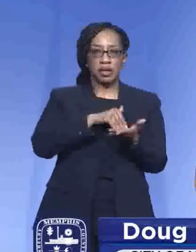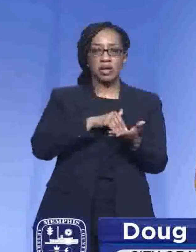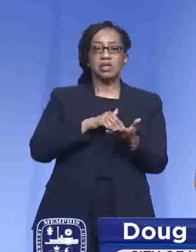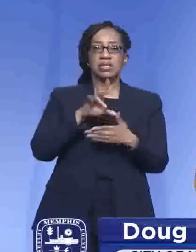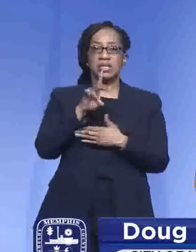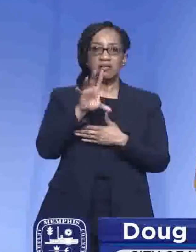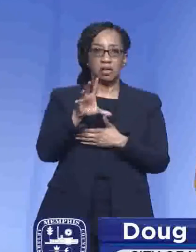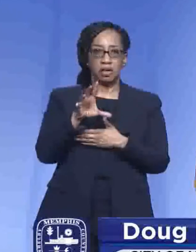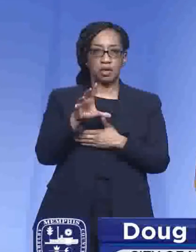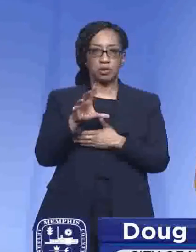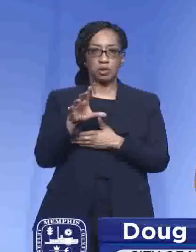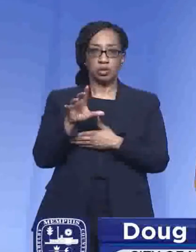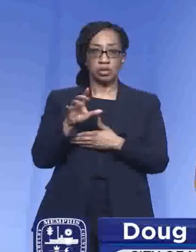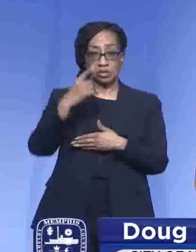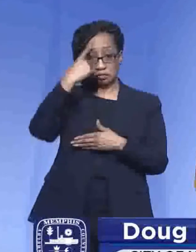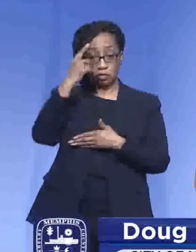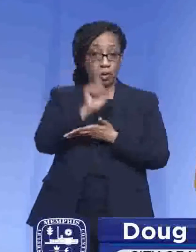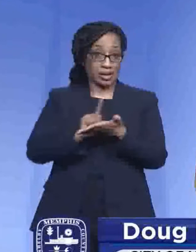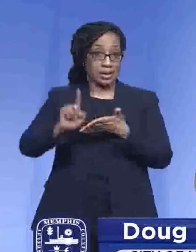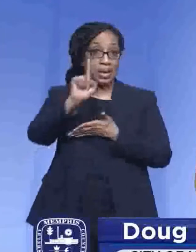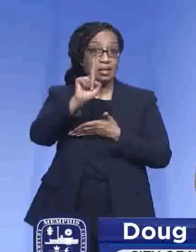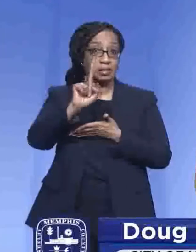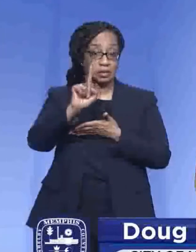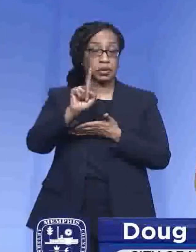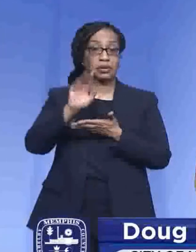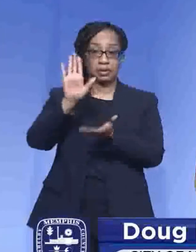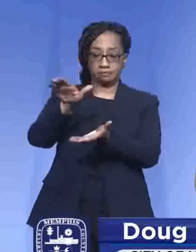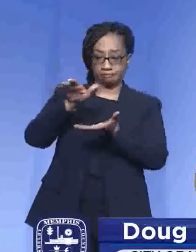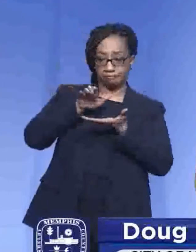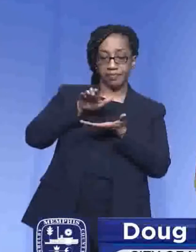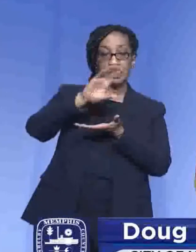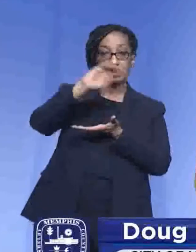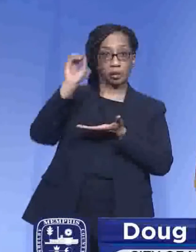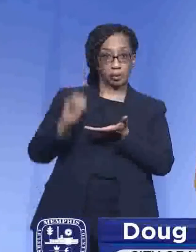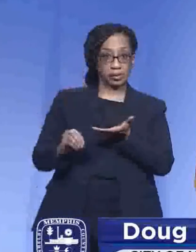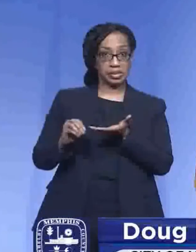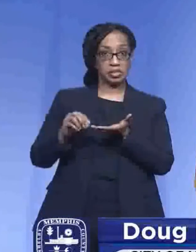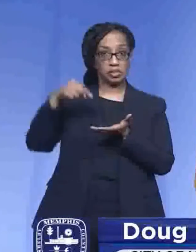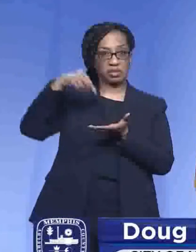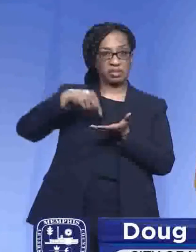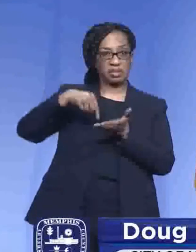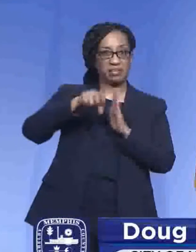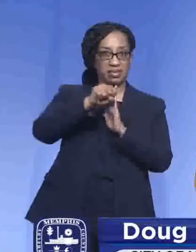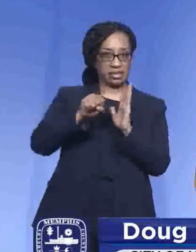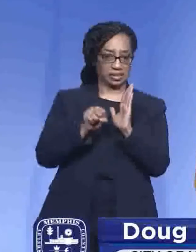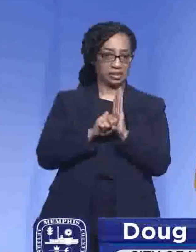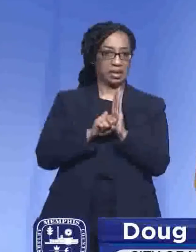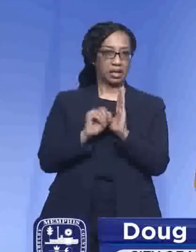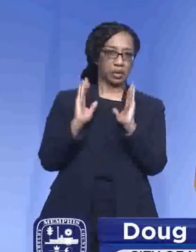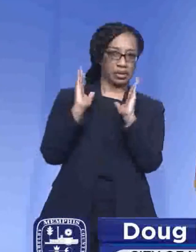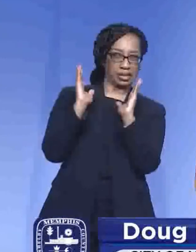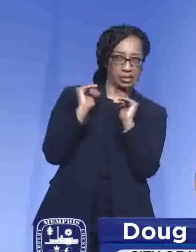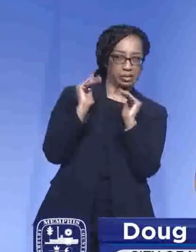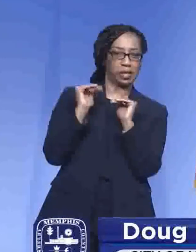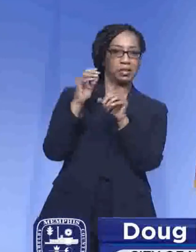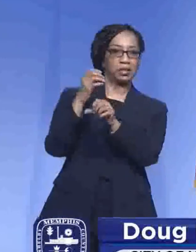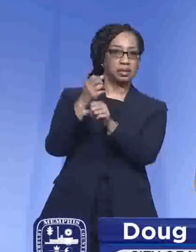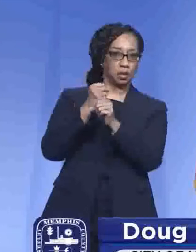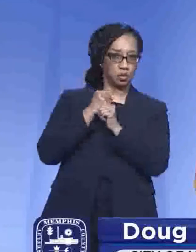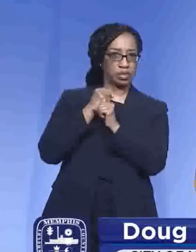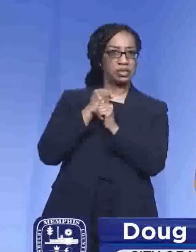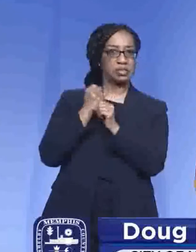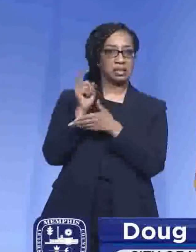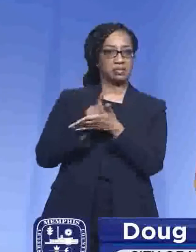what our allocation is for next week. That is our percentage share of the state's anticipated what they will receive next